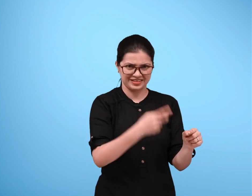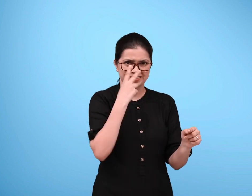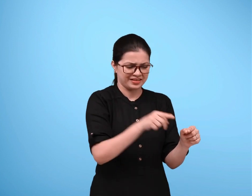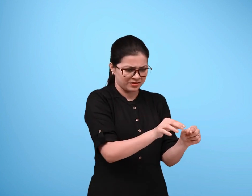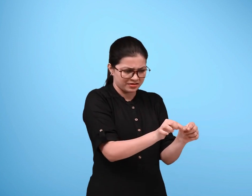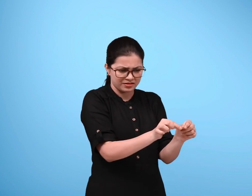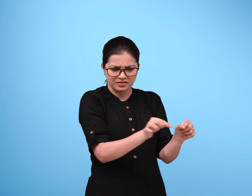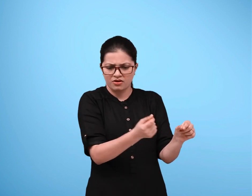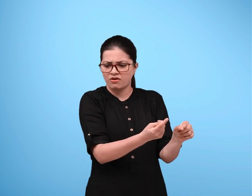What is the length of the needle?